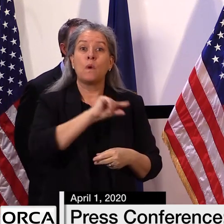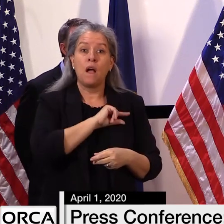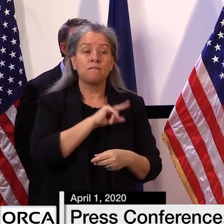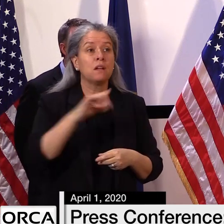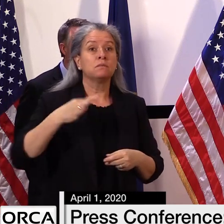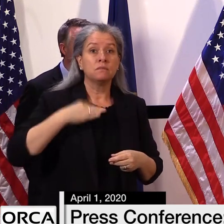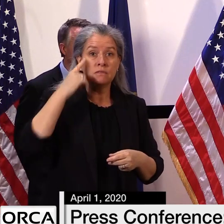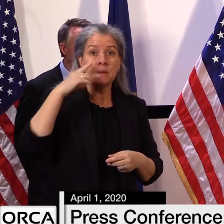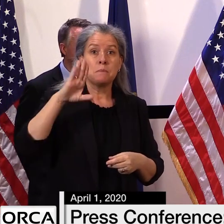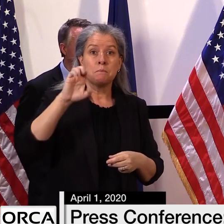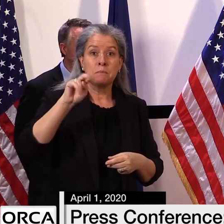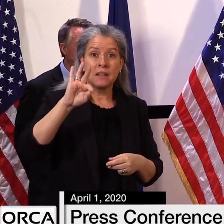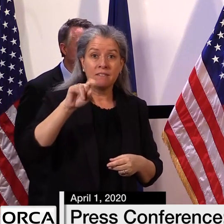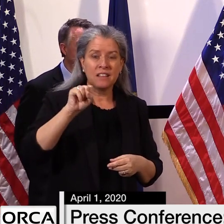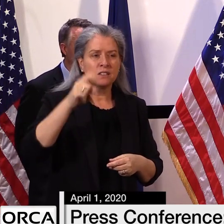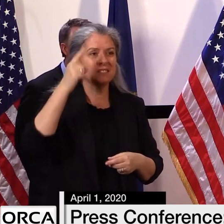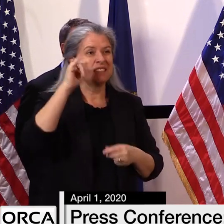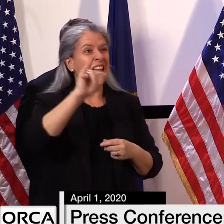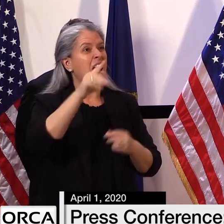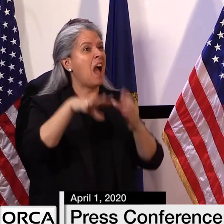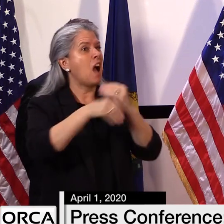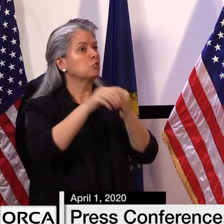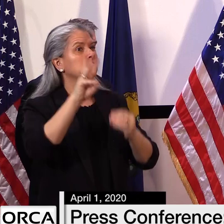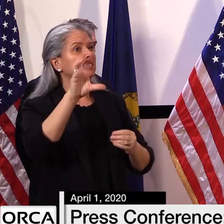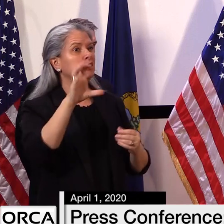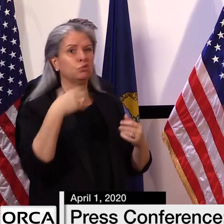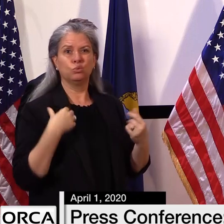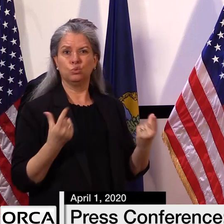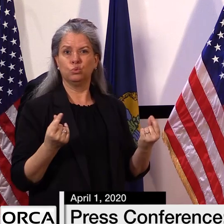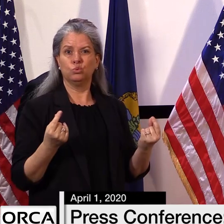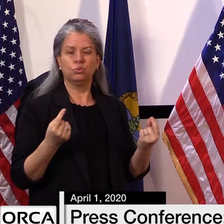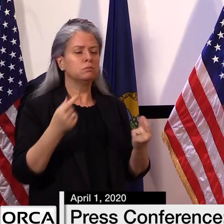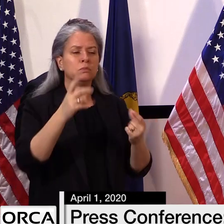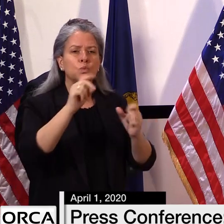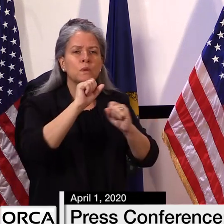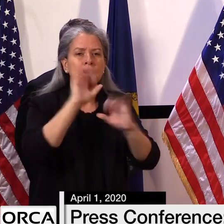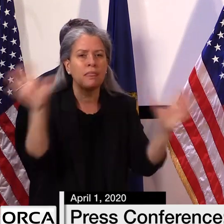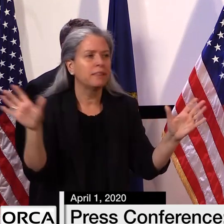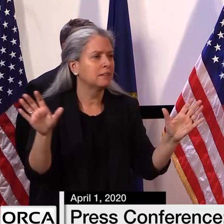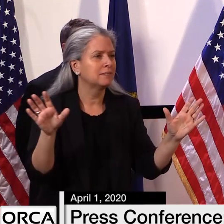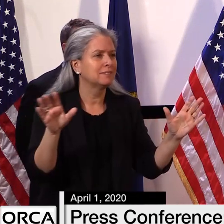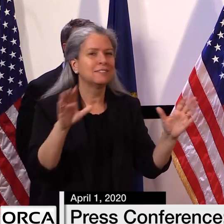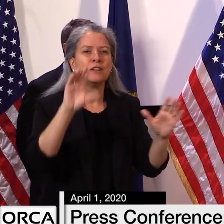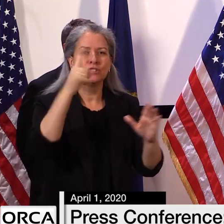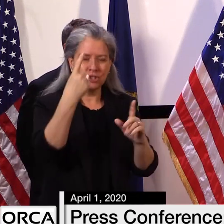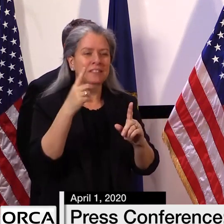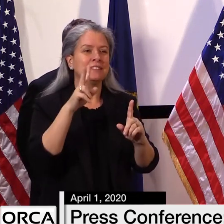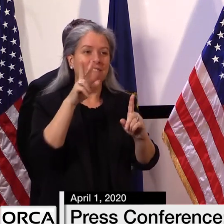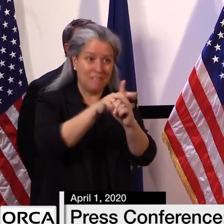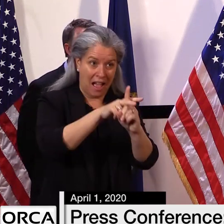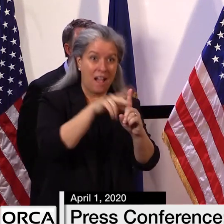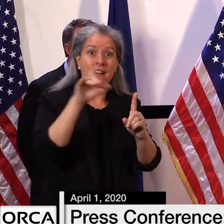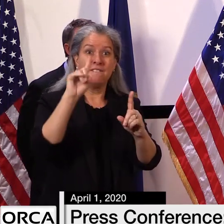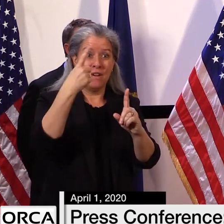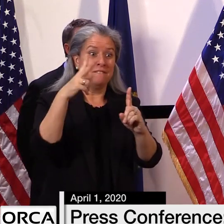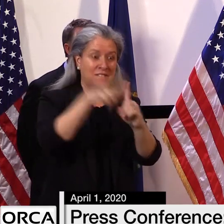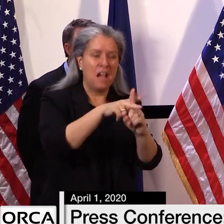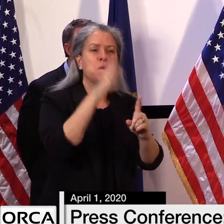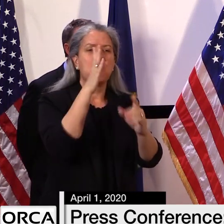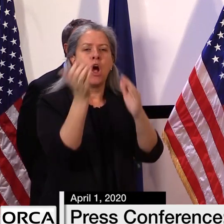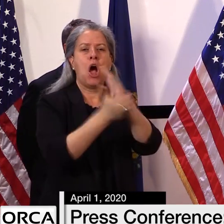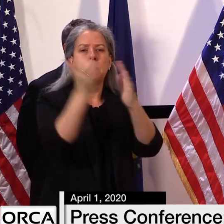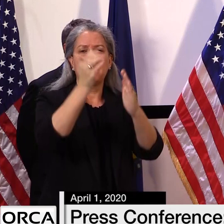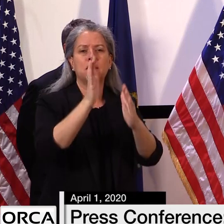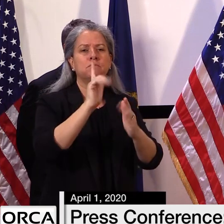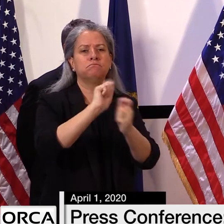are wondering about that $600, there's nothing you have to do other than file your weekly claim as usual. And three, we